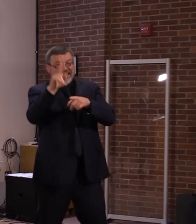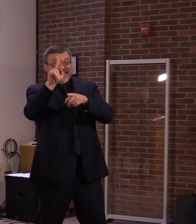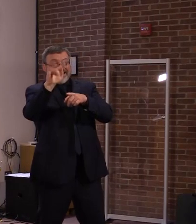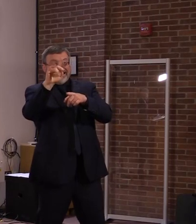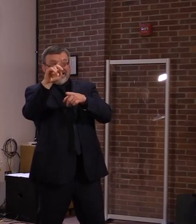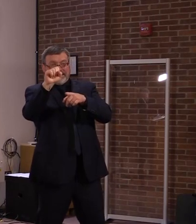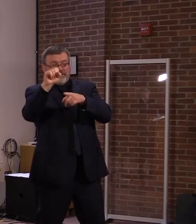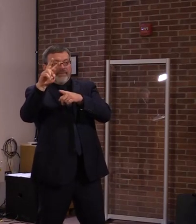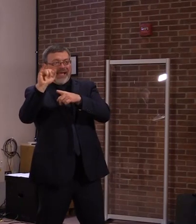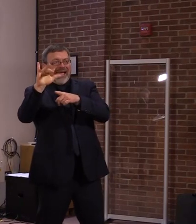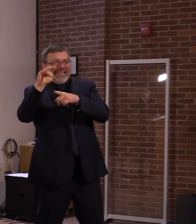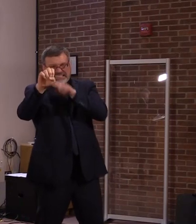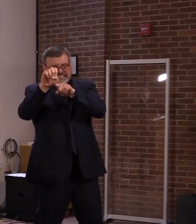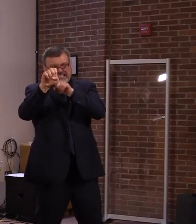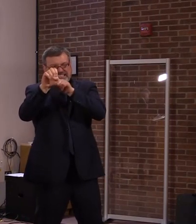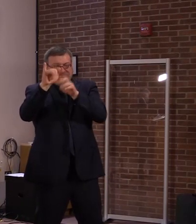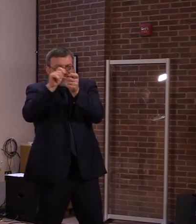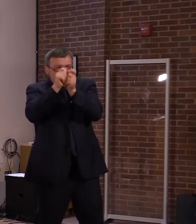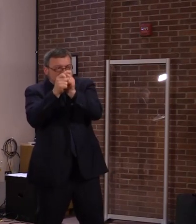healthvermont.gov/kidsvaccine. That's